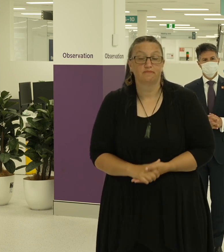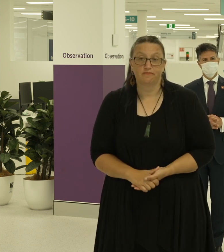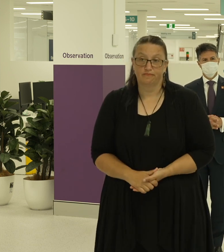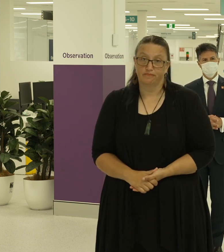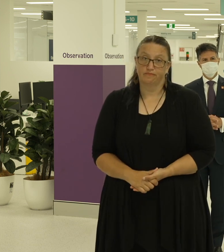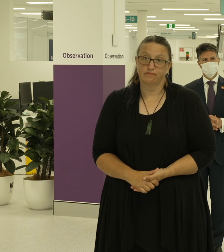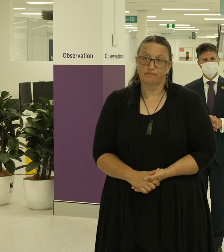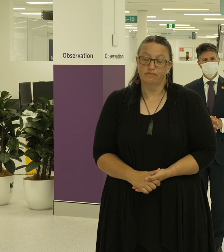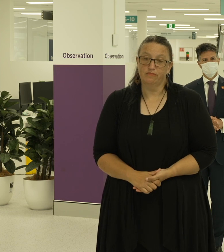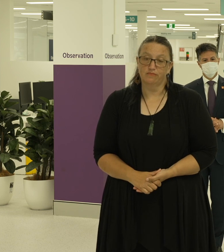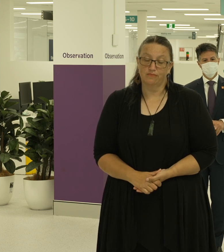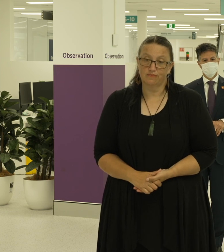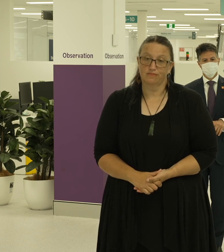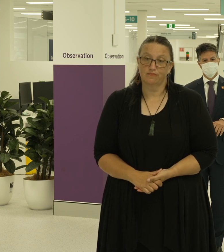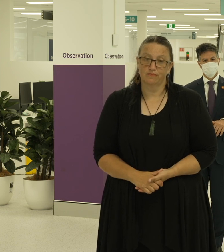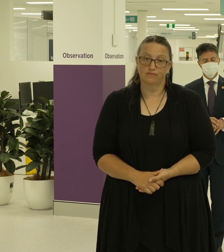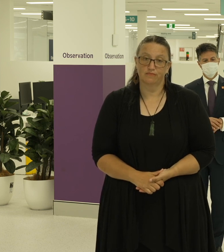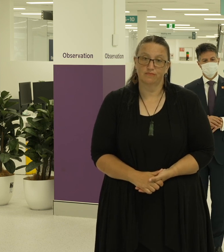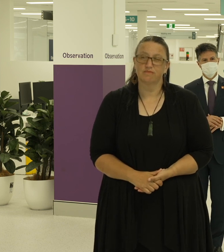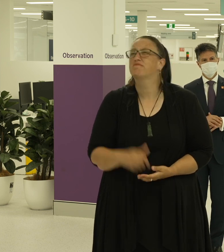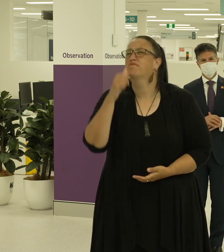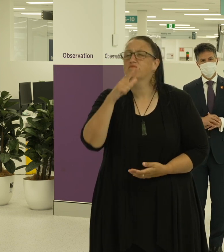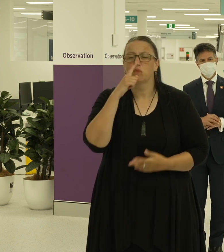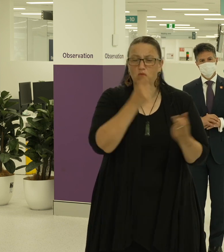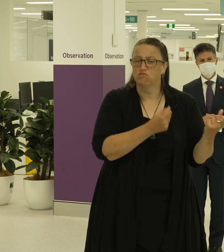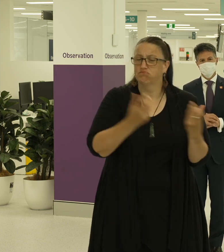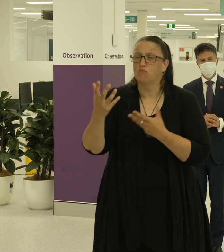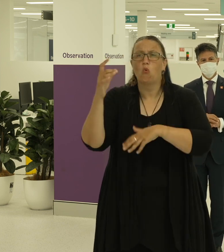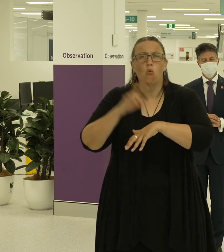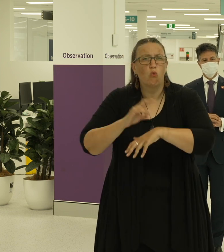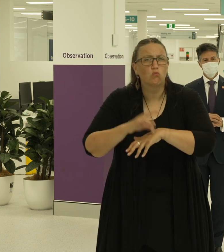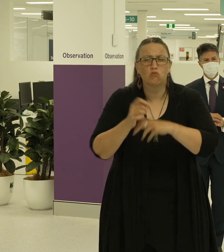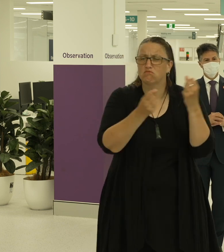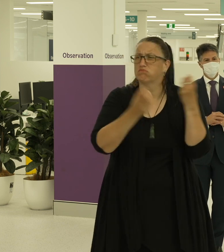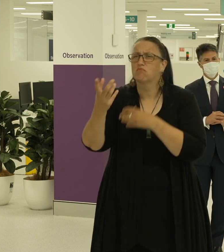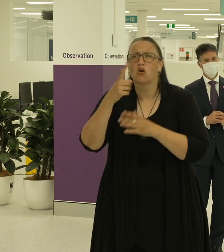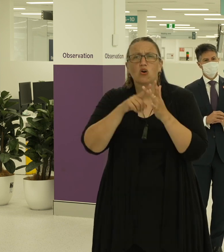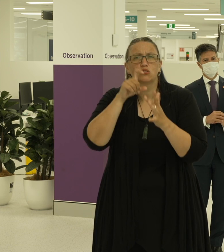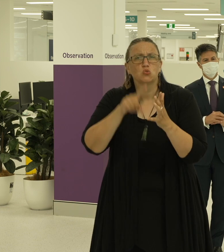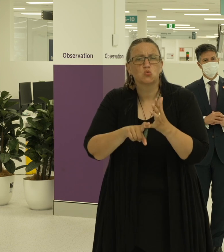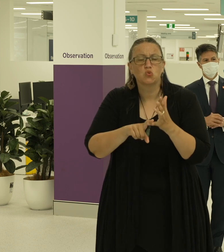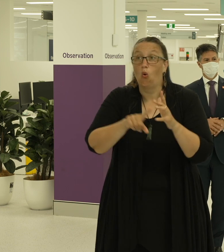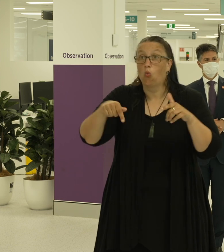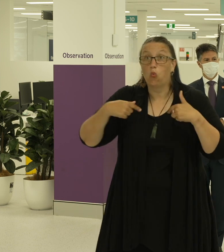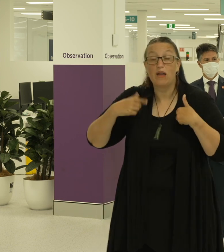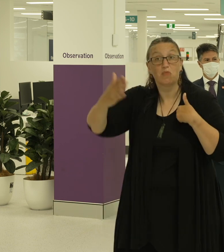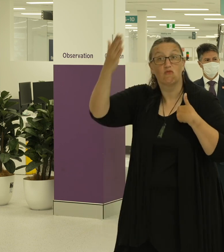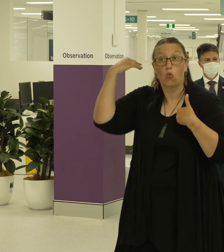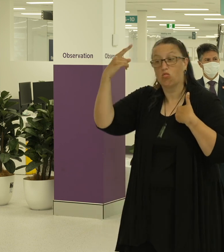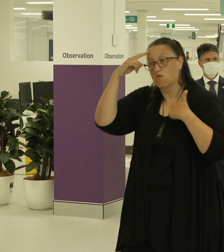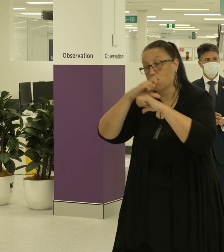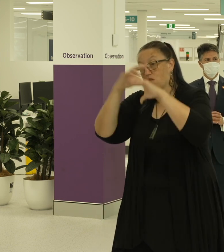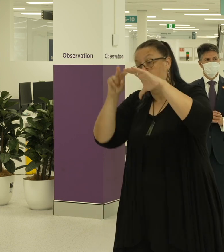ultimately, we released information in relation to our hospitalisations and ICU in terms of what we thought the worst, middle case and best